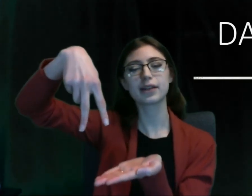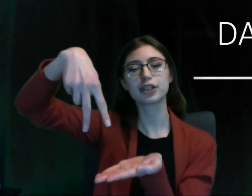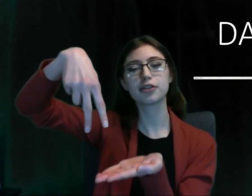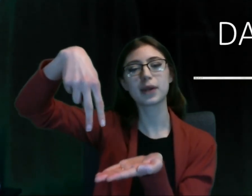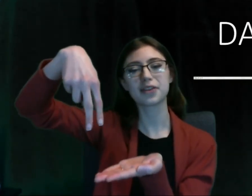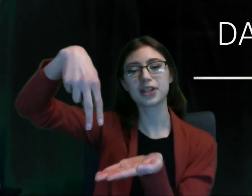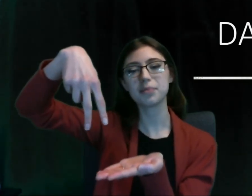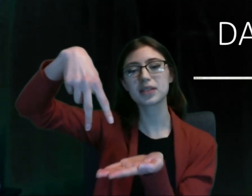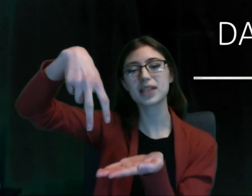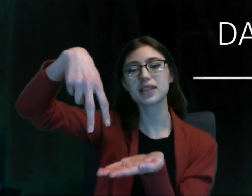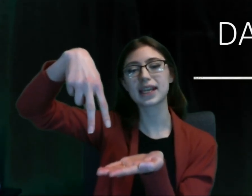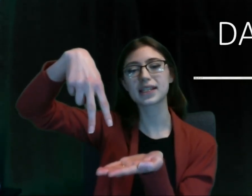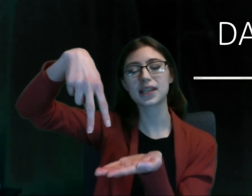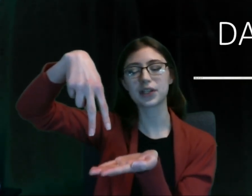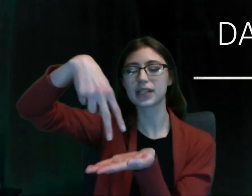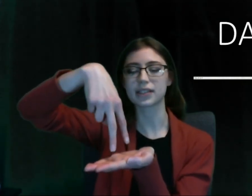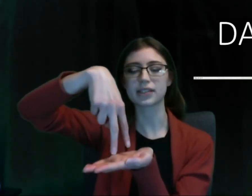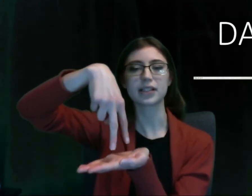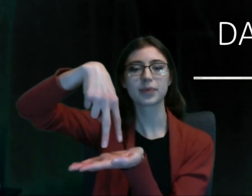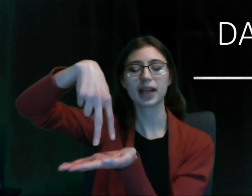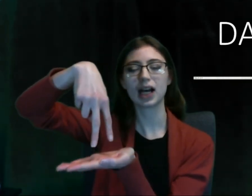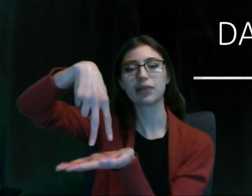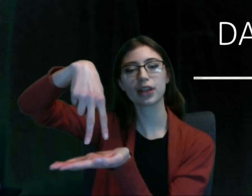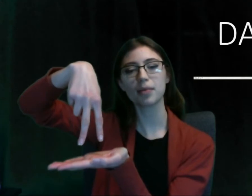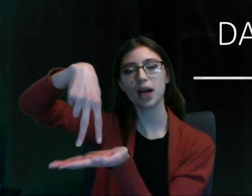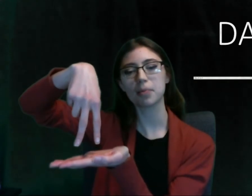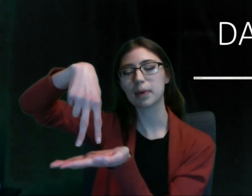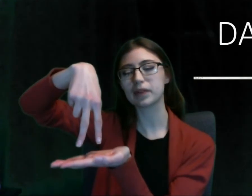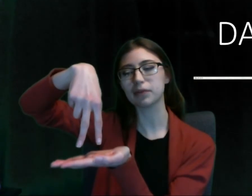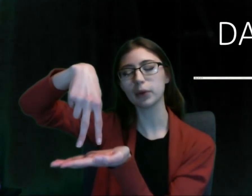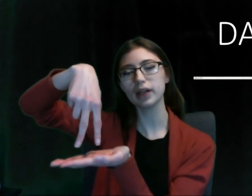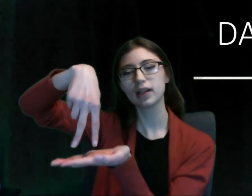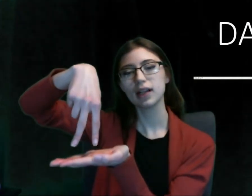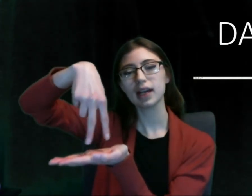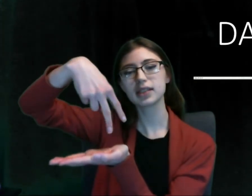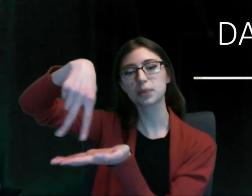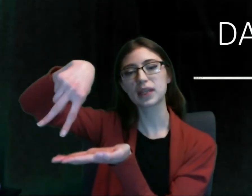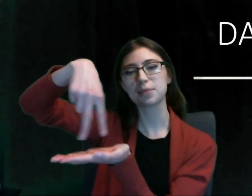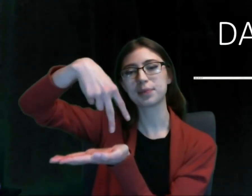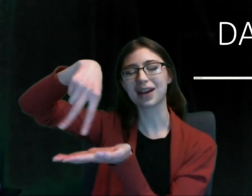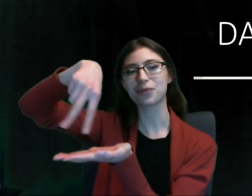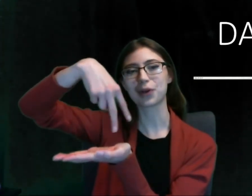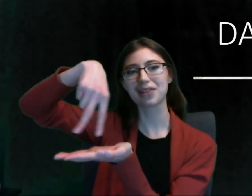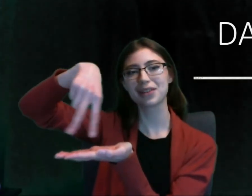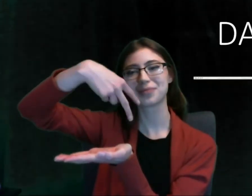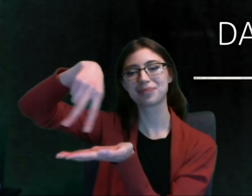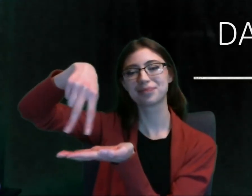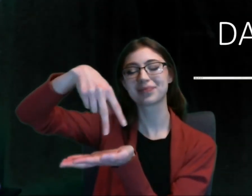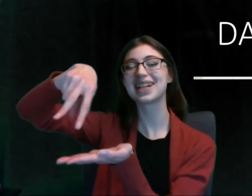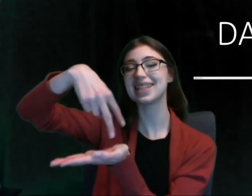two hand shape to be the legs of your dancer. Hover them up above your floor and swing them back and forth.